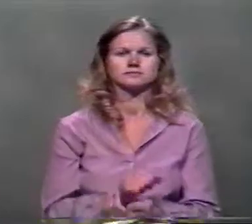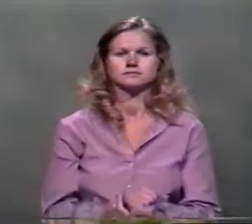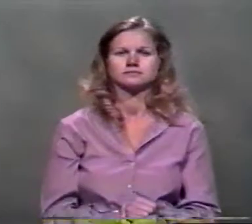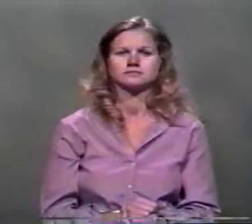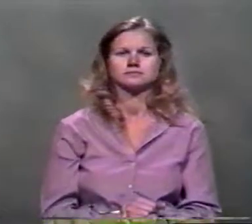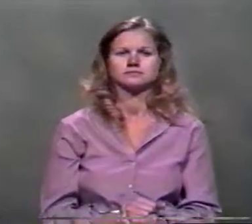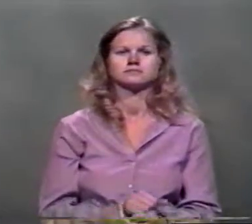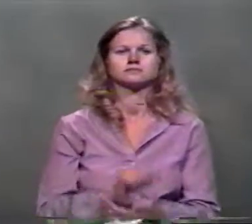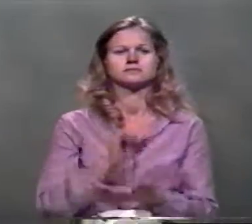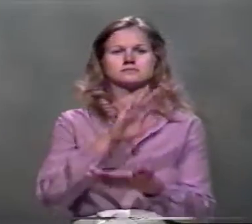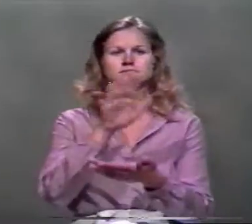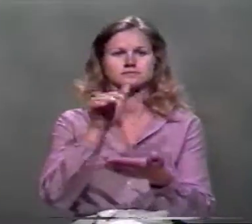Center.